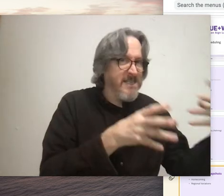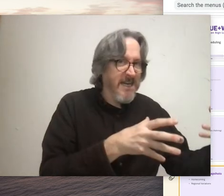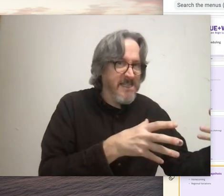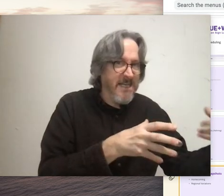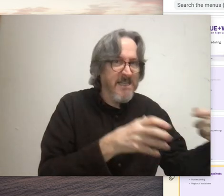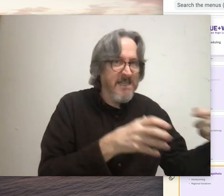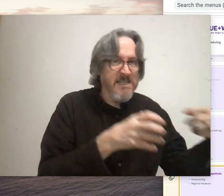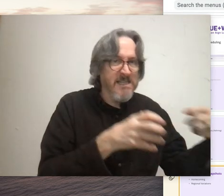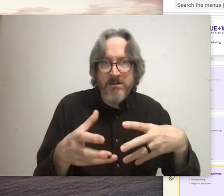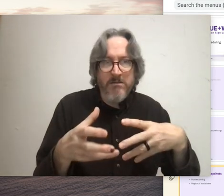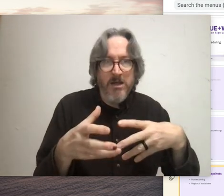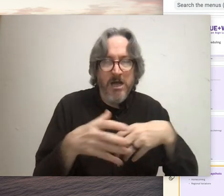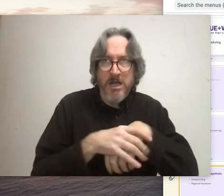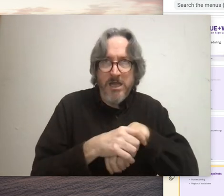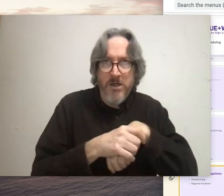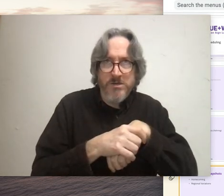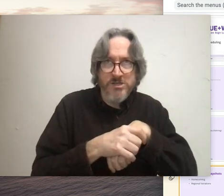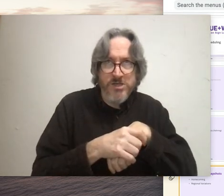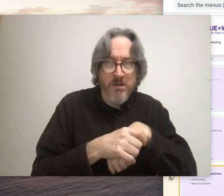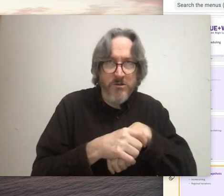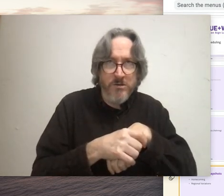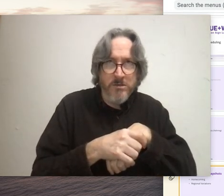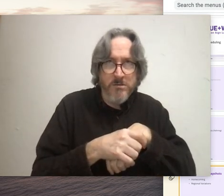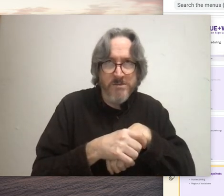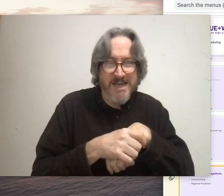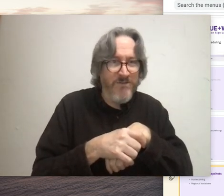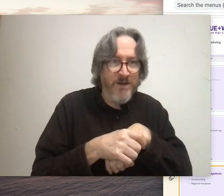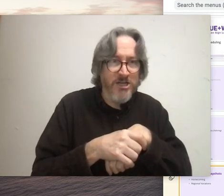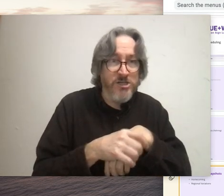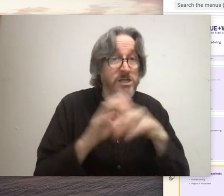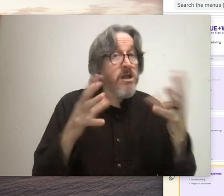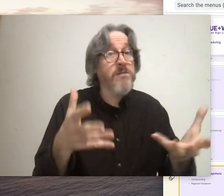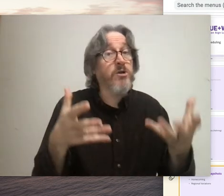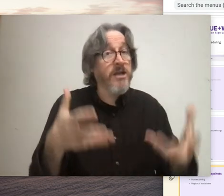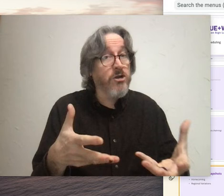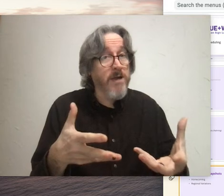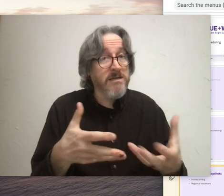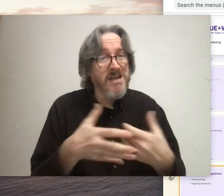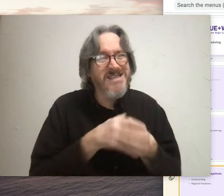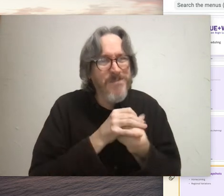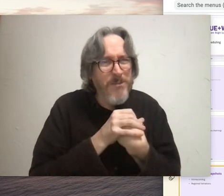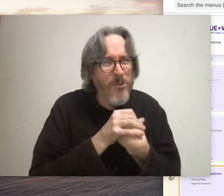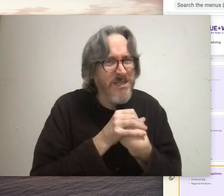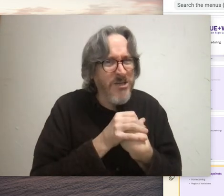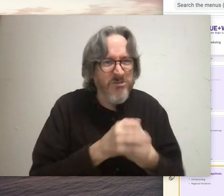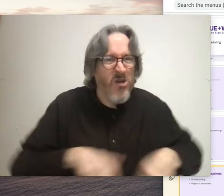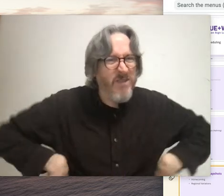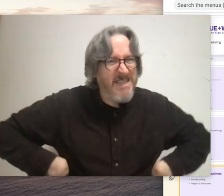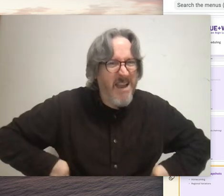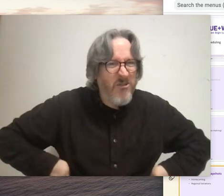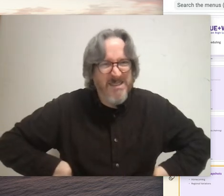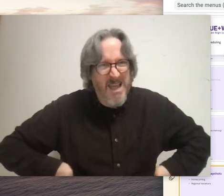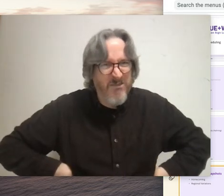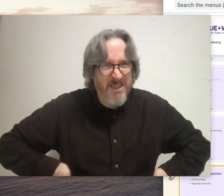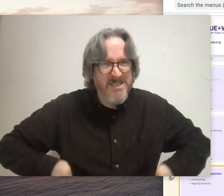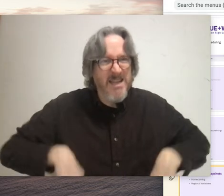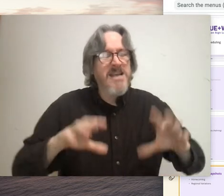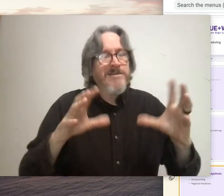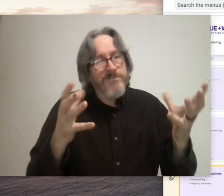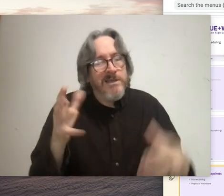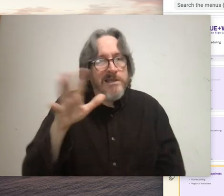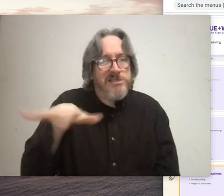area sign is signed this way. In others, there's other sign variations. None of them are incorrect. Some people will tell you, oh, that's not the right sign for